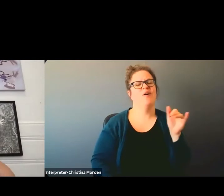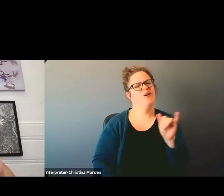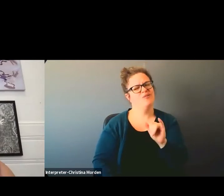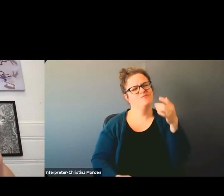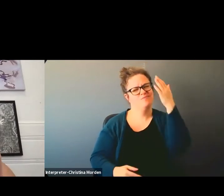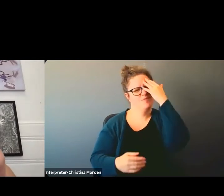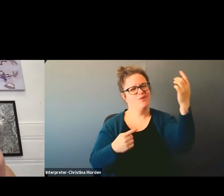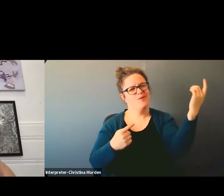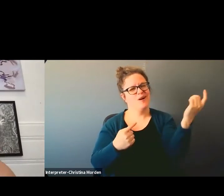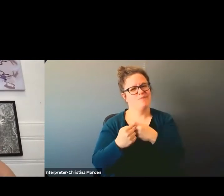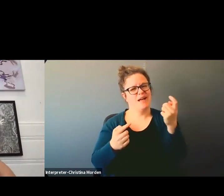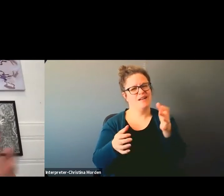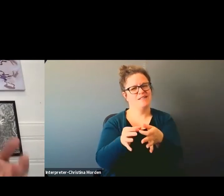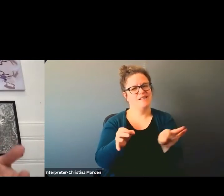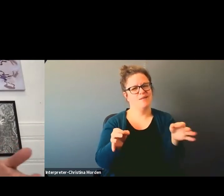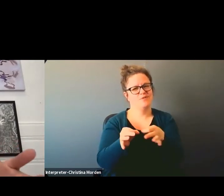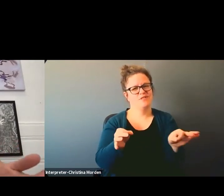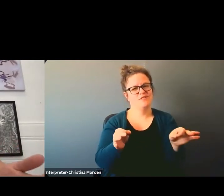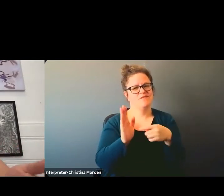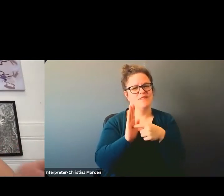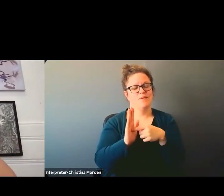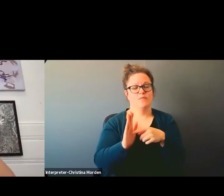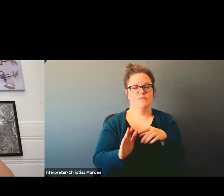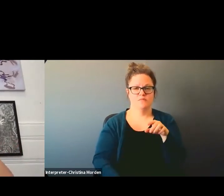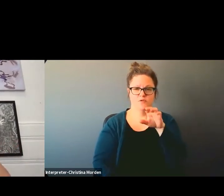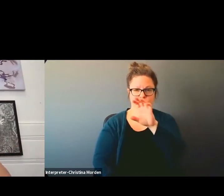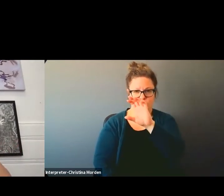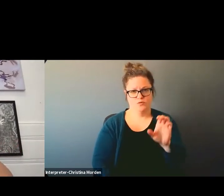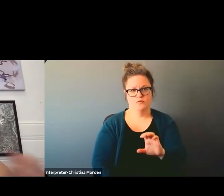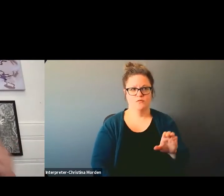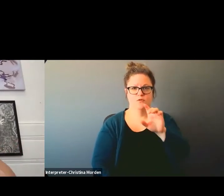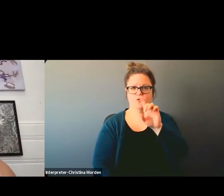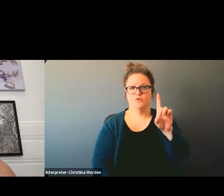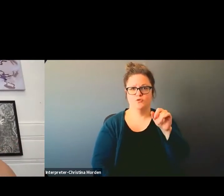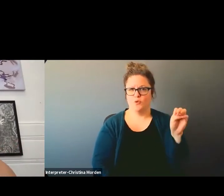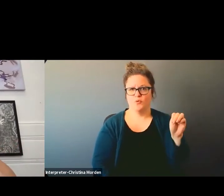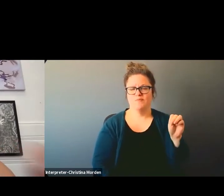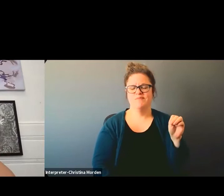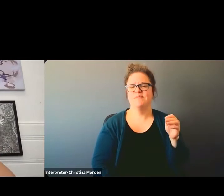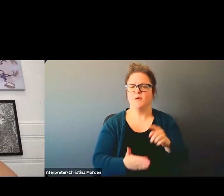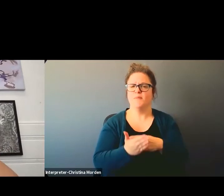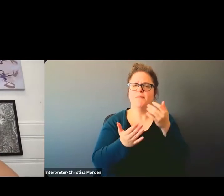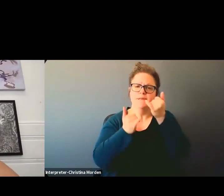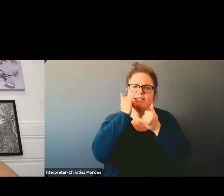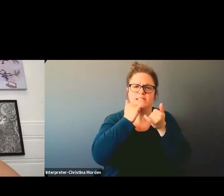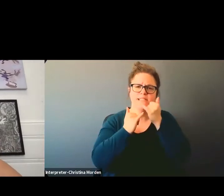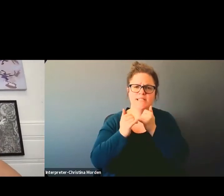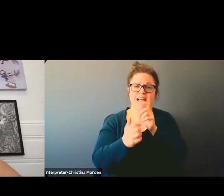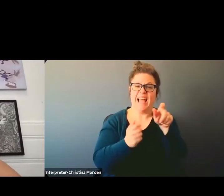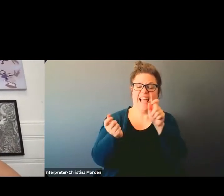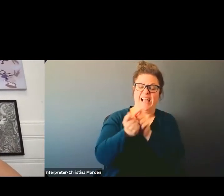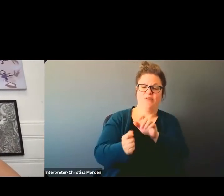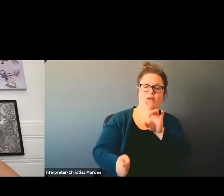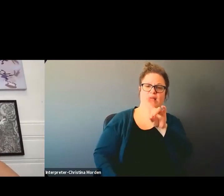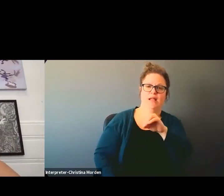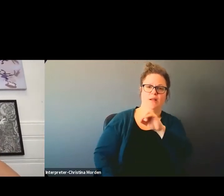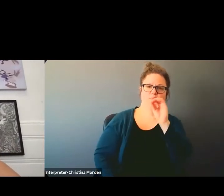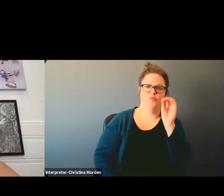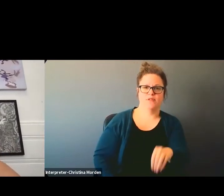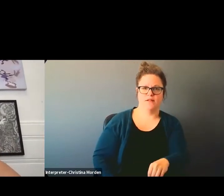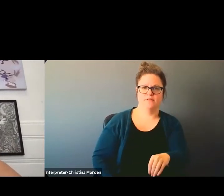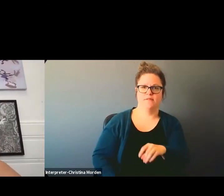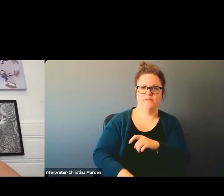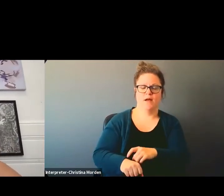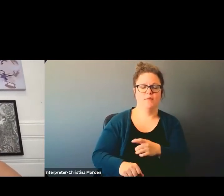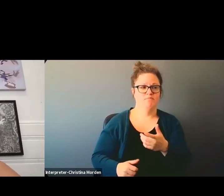such as on Zoom, are accurate about 80% of the time, which really sounds great, but it's not.